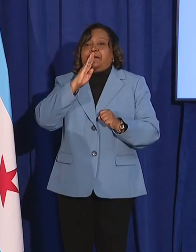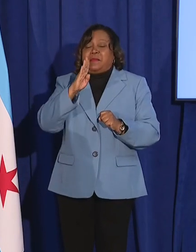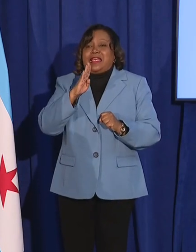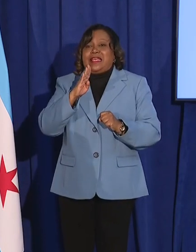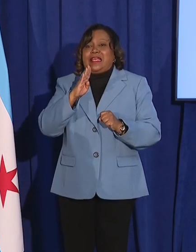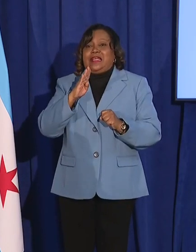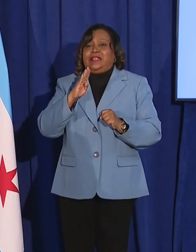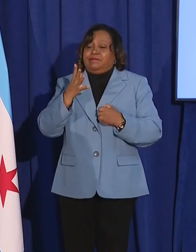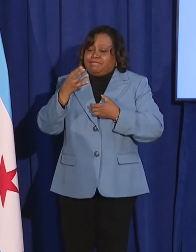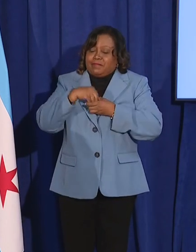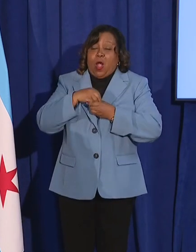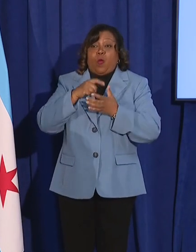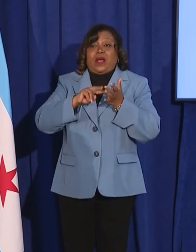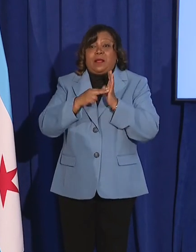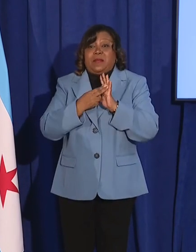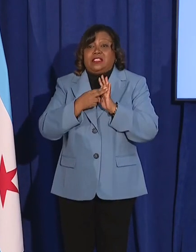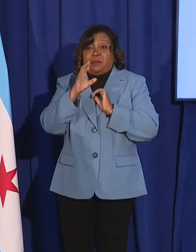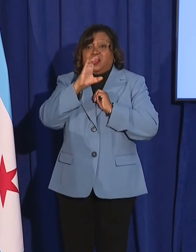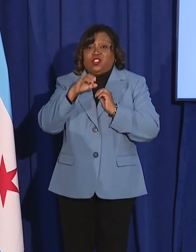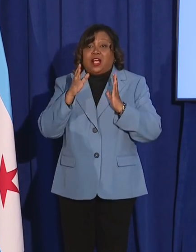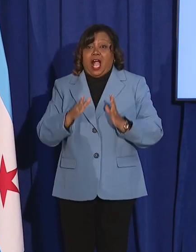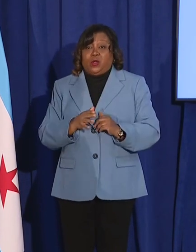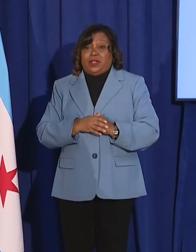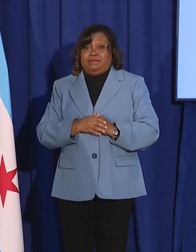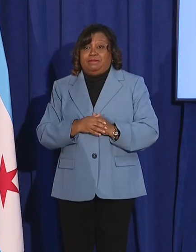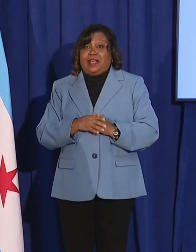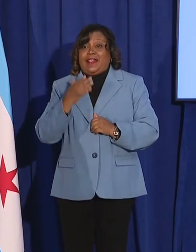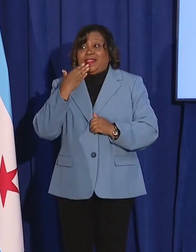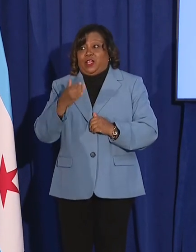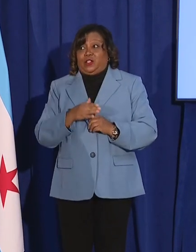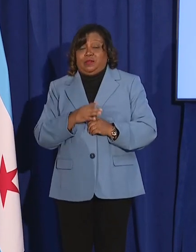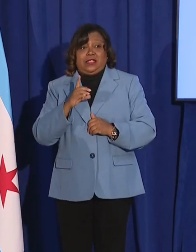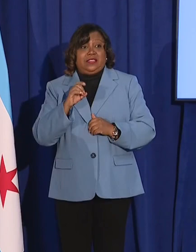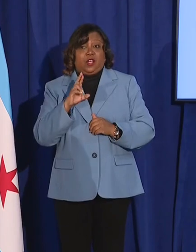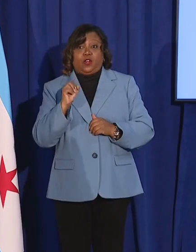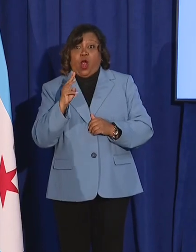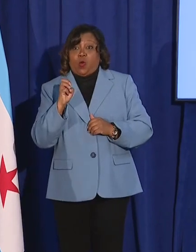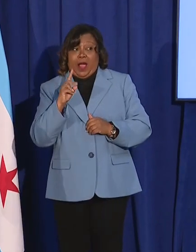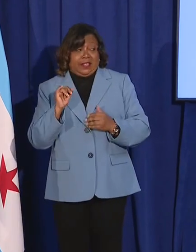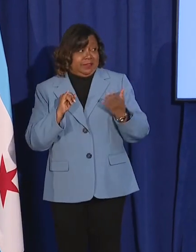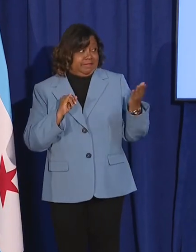the embodiment of what it means to be a Chicagoan. Thank you. Dr. Artie.